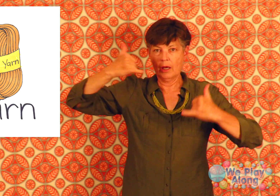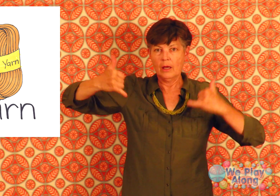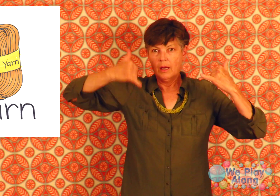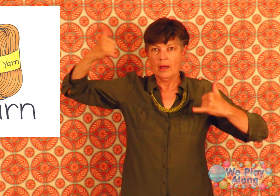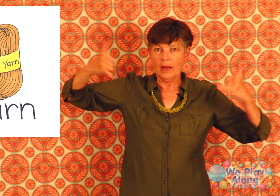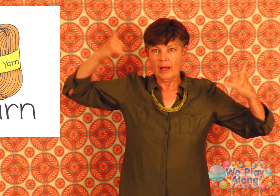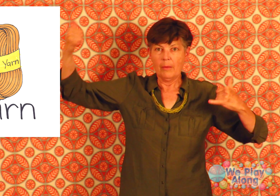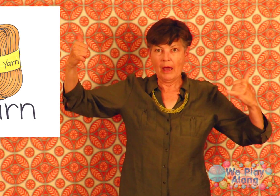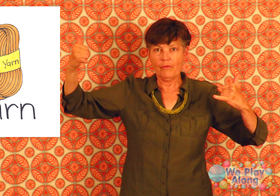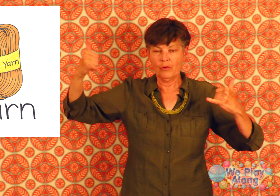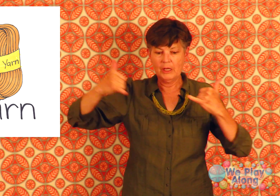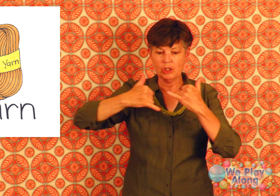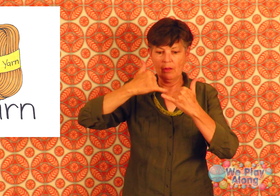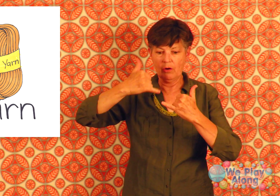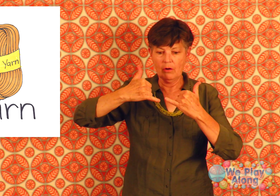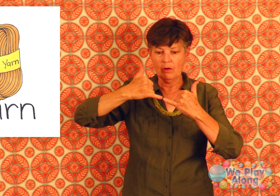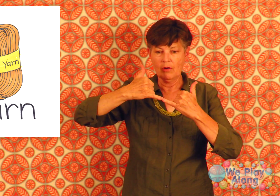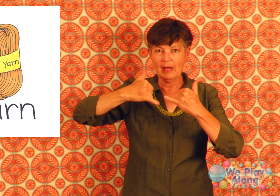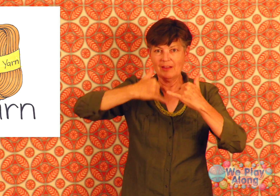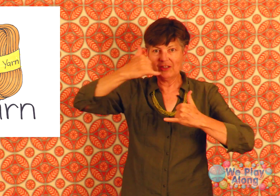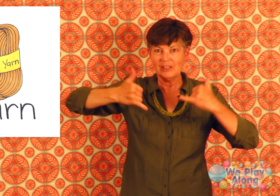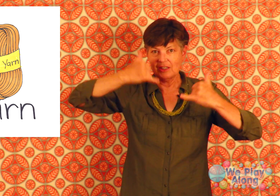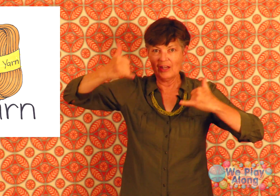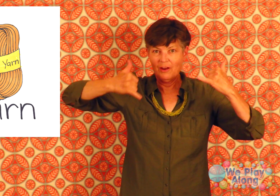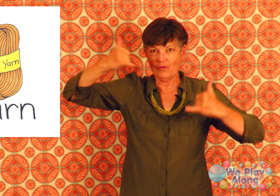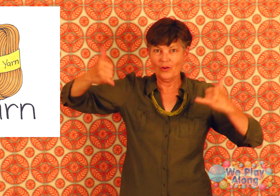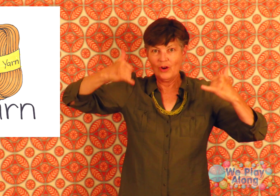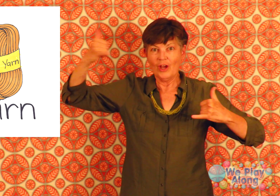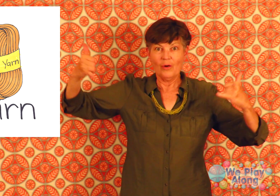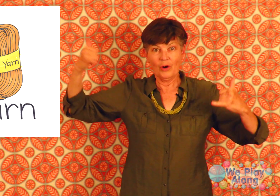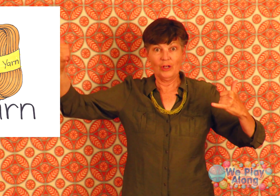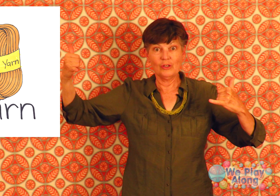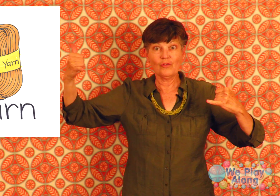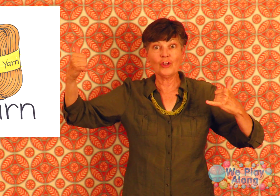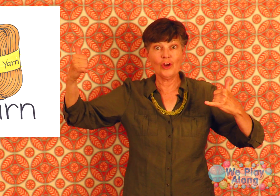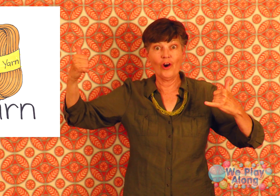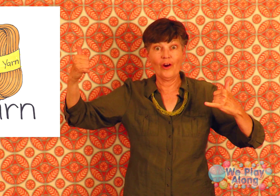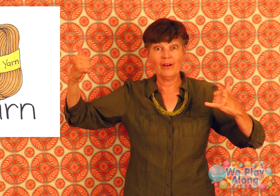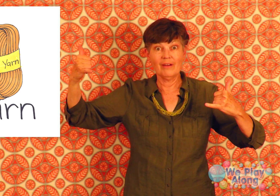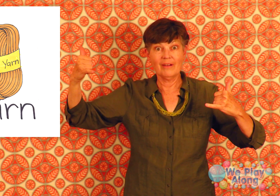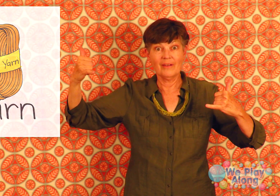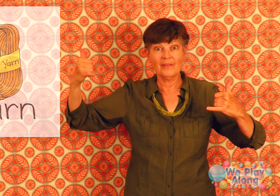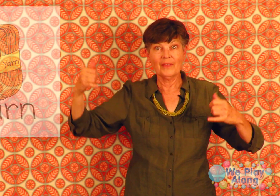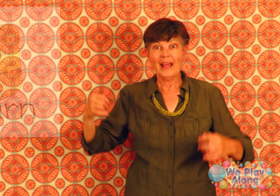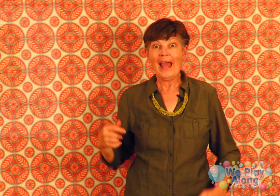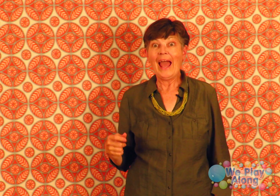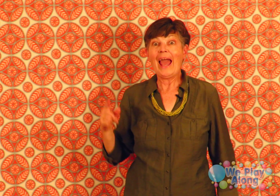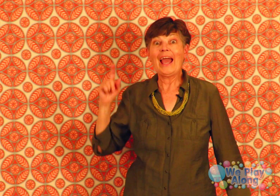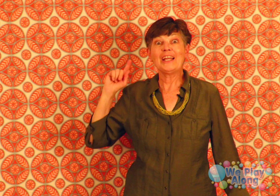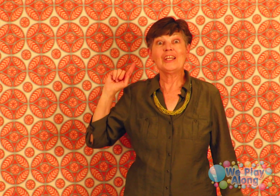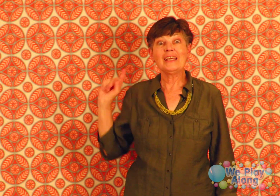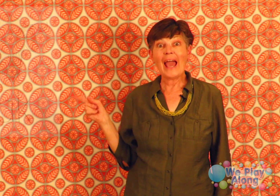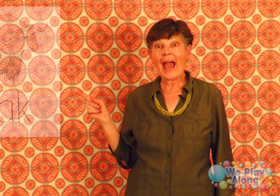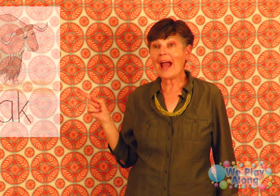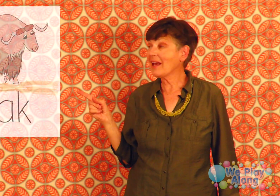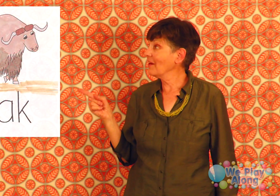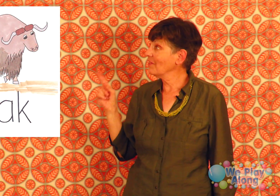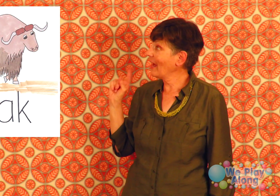to come out from each other. Okay, this is a sign we're going to use for yarn. And yak, that's